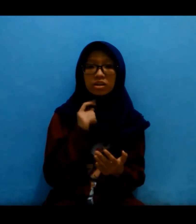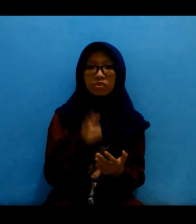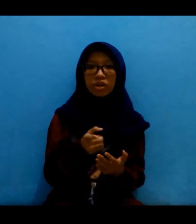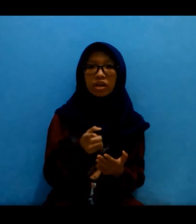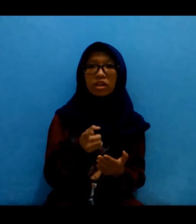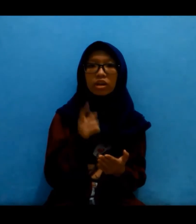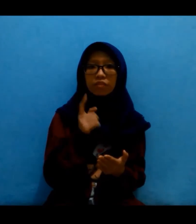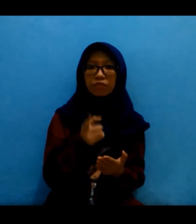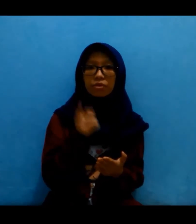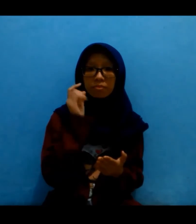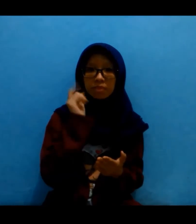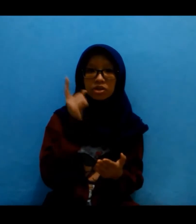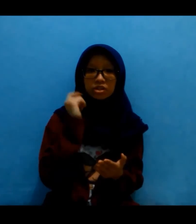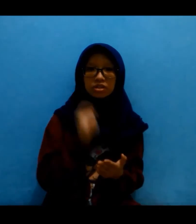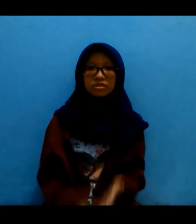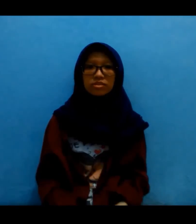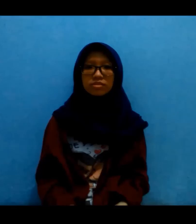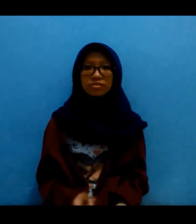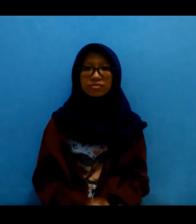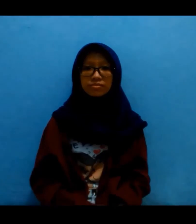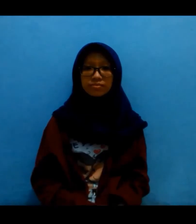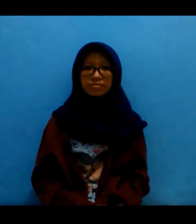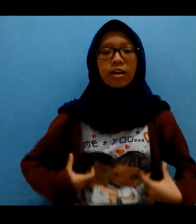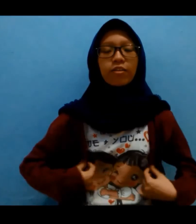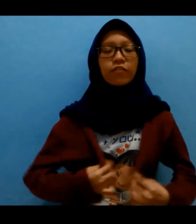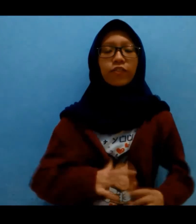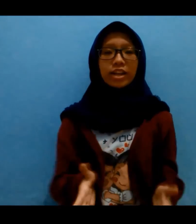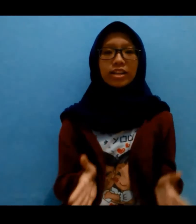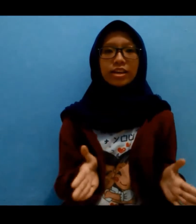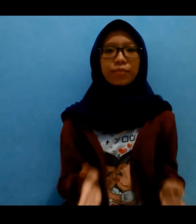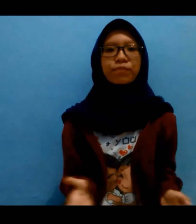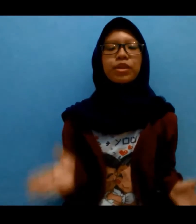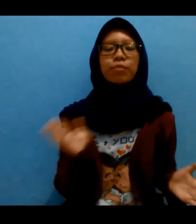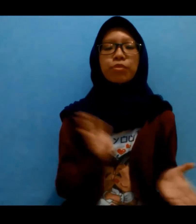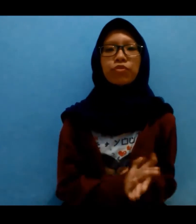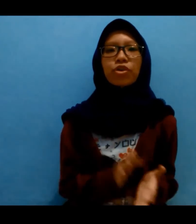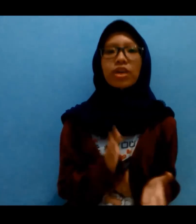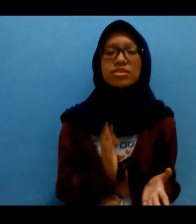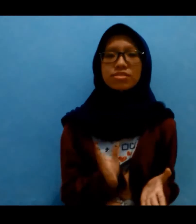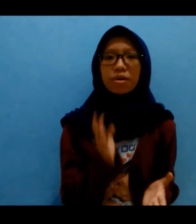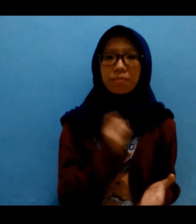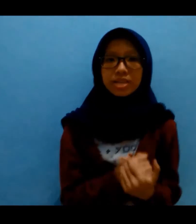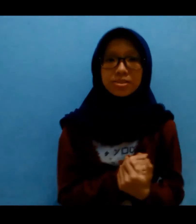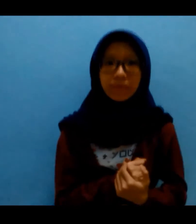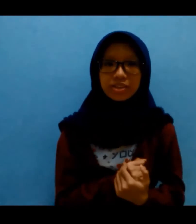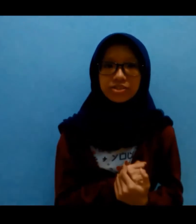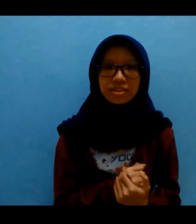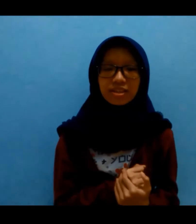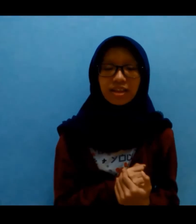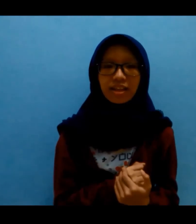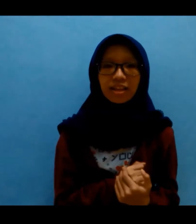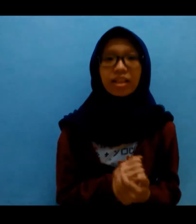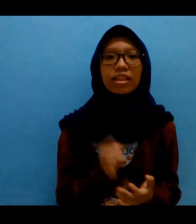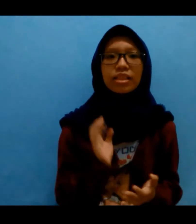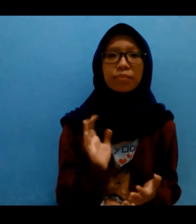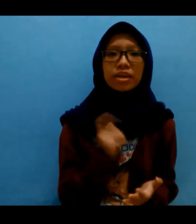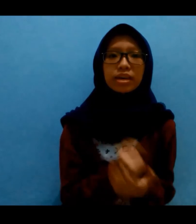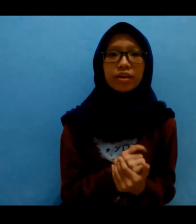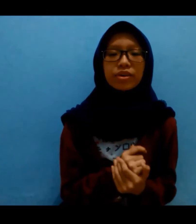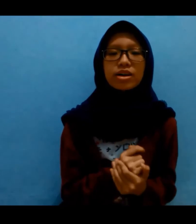the real information. Finally, before I stop my speech, let me give